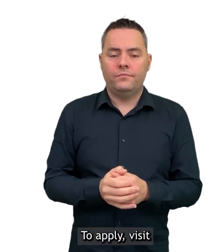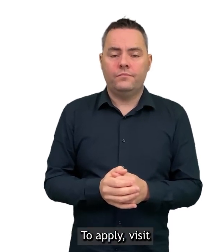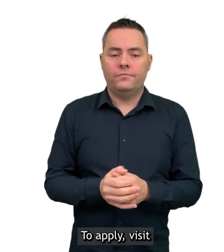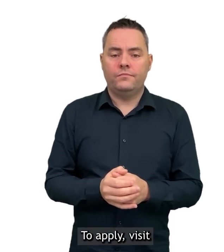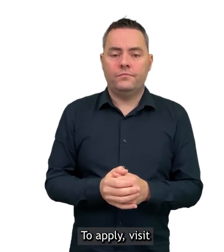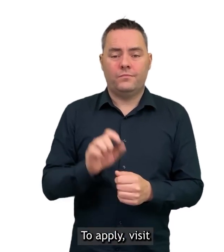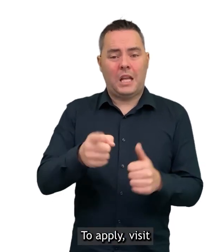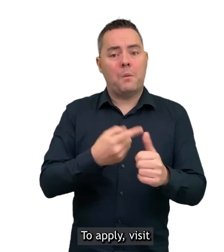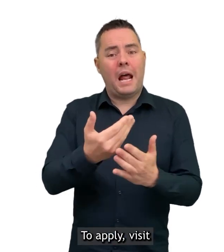visit